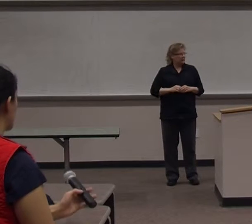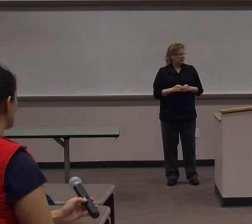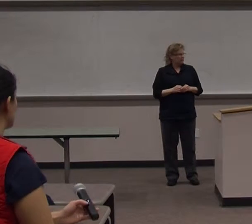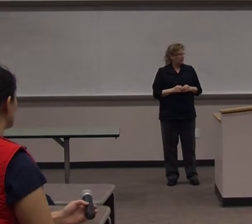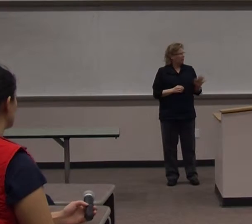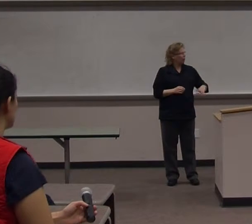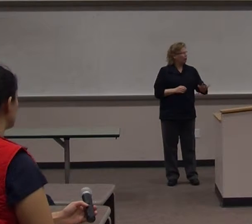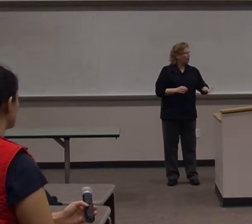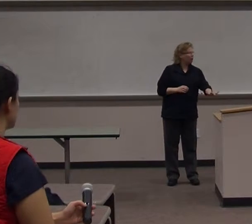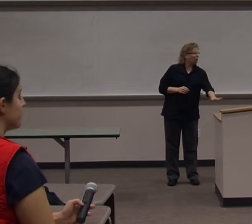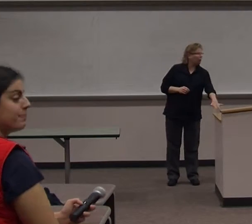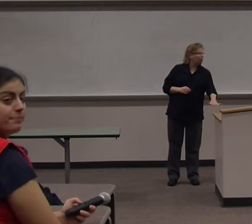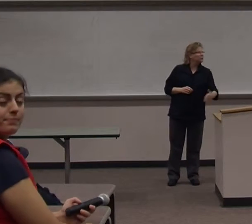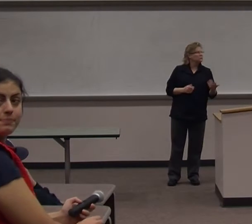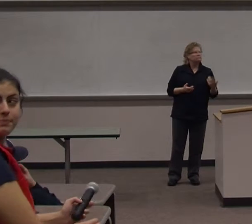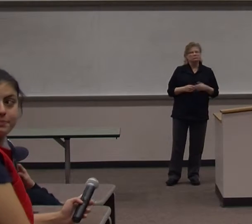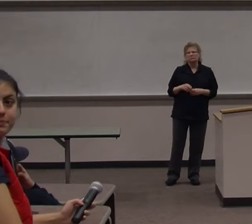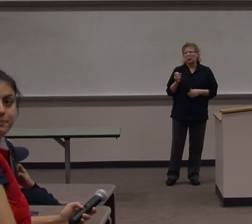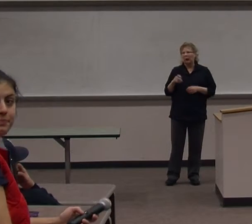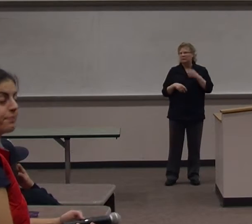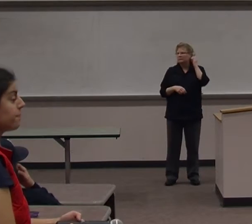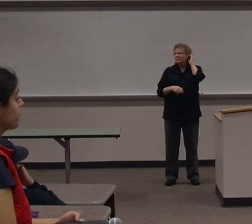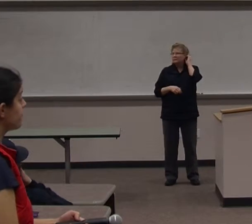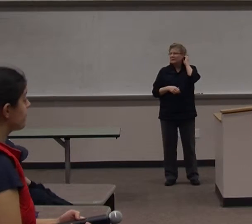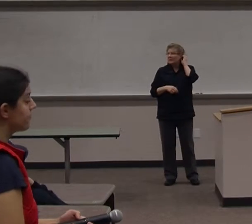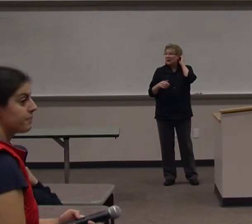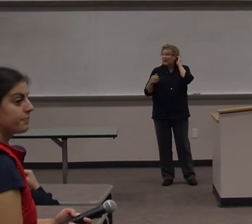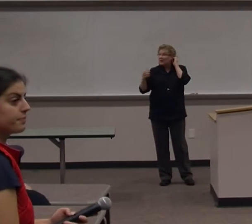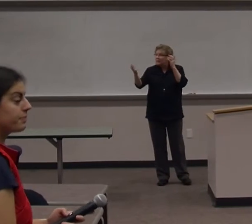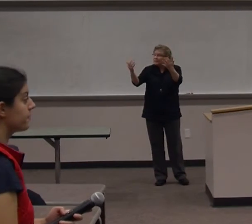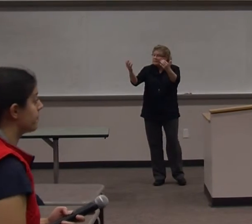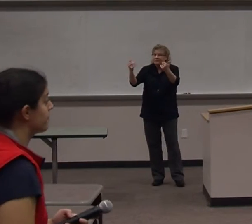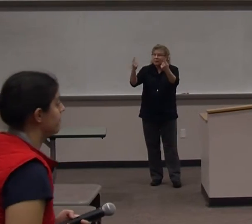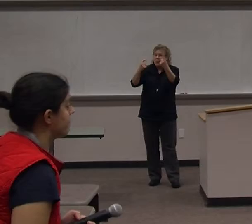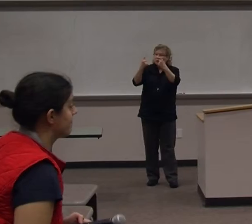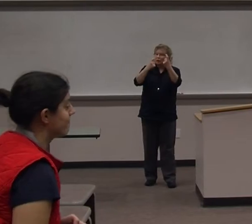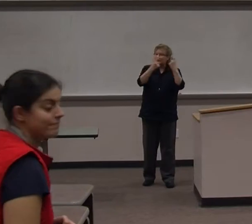Yes, on this. So, questions?